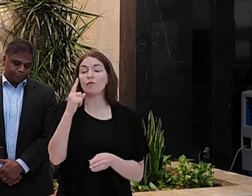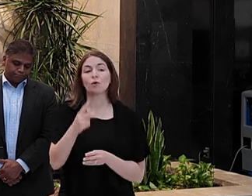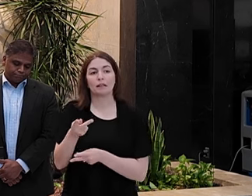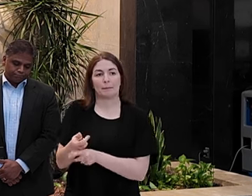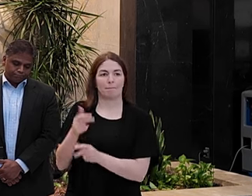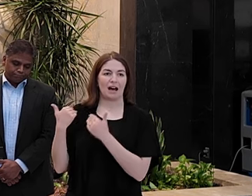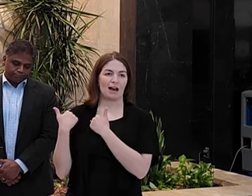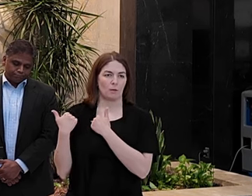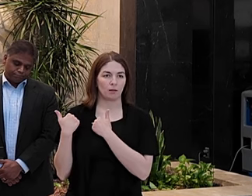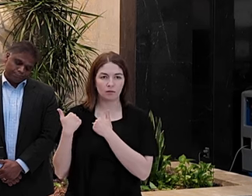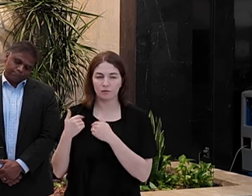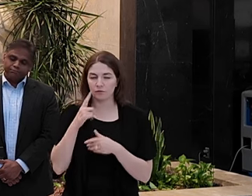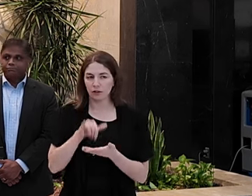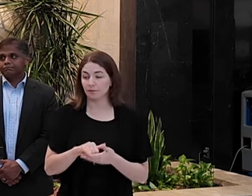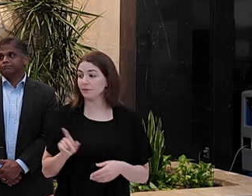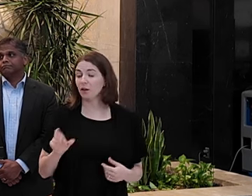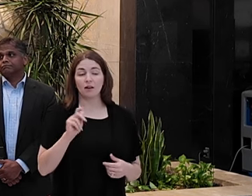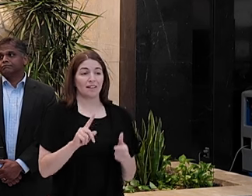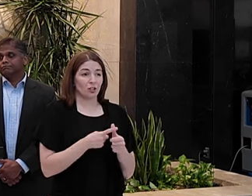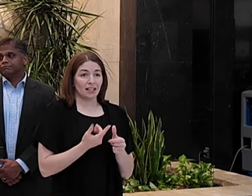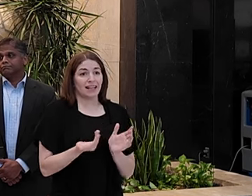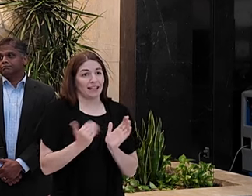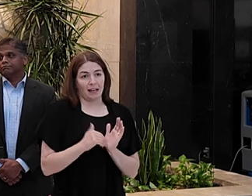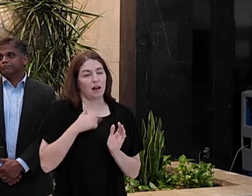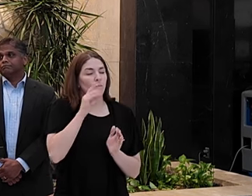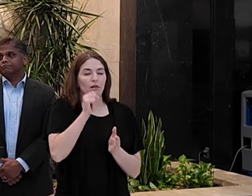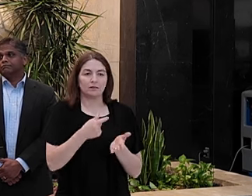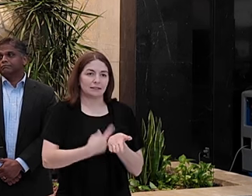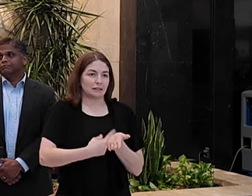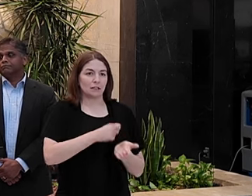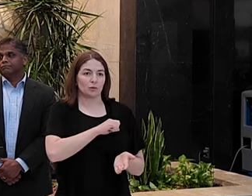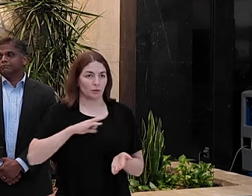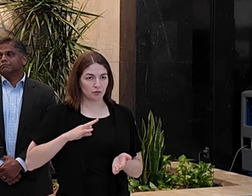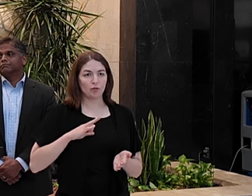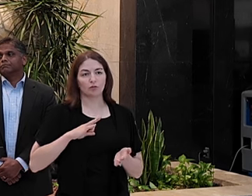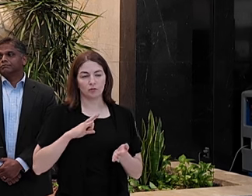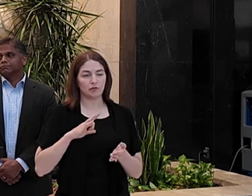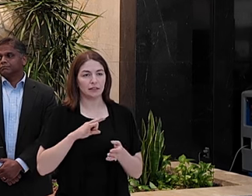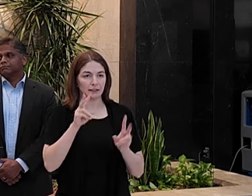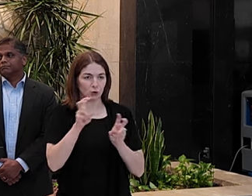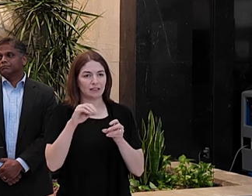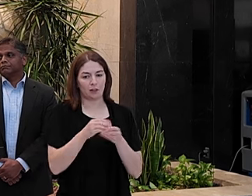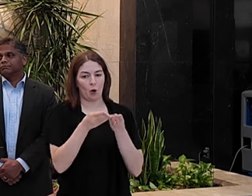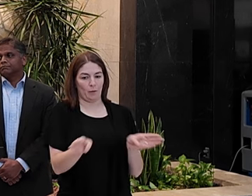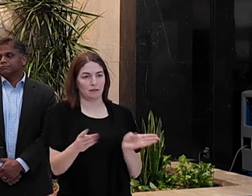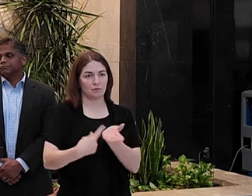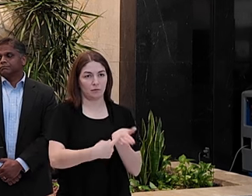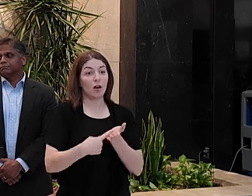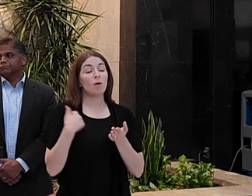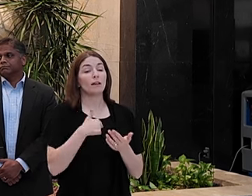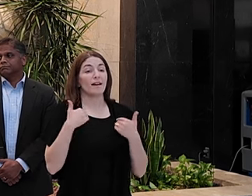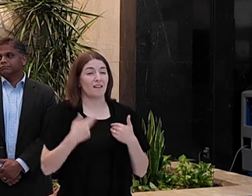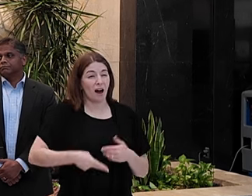Yep. So first of all, again, I'm not going to speak to personal matters in an open and public forum. We do have high accountability